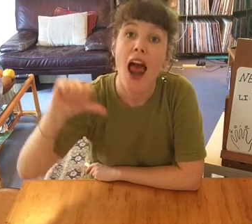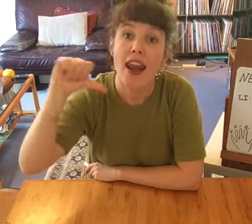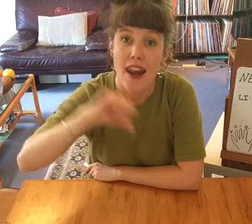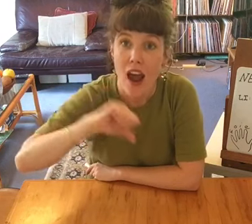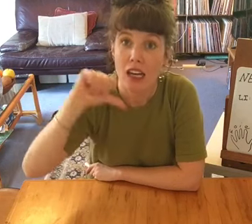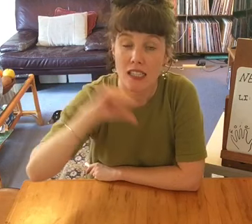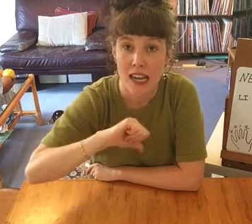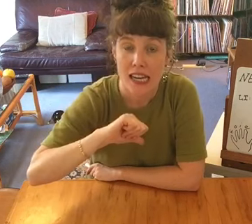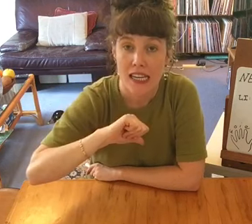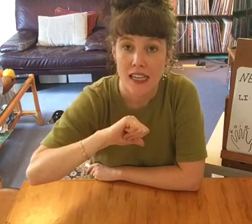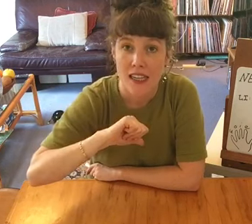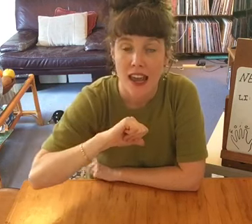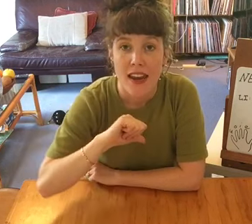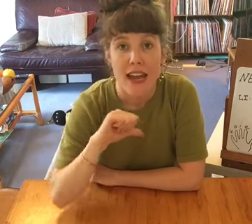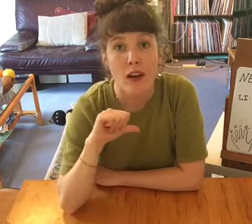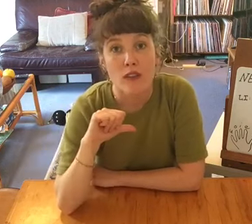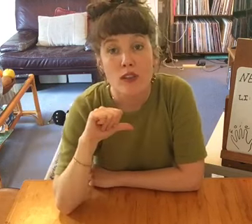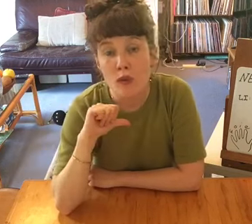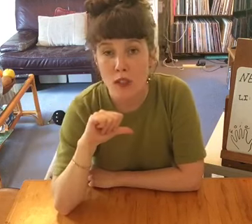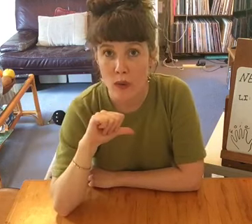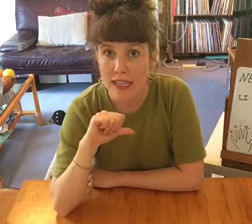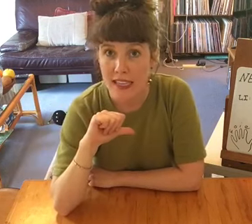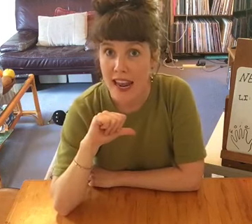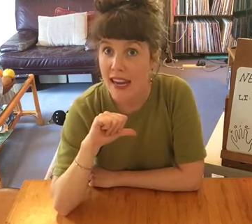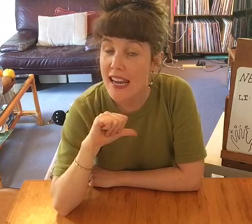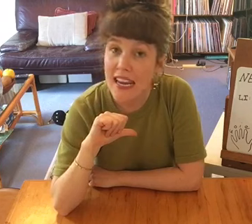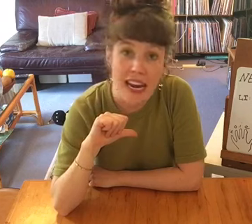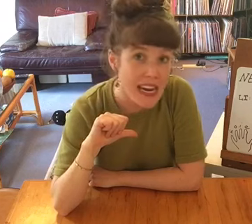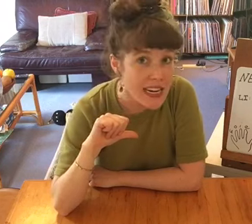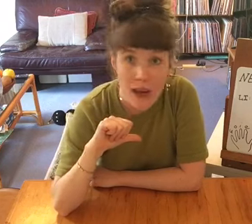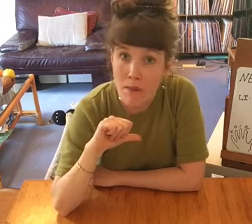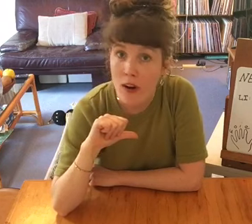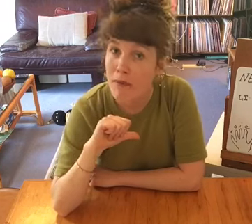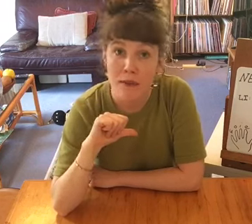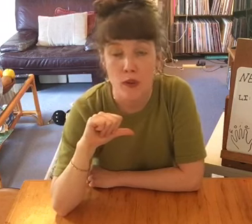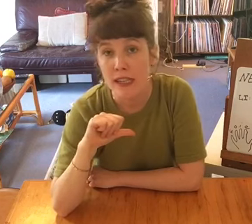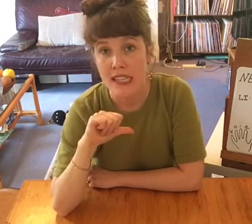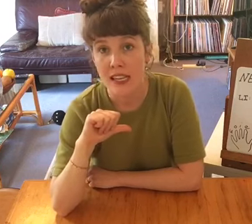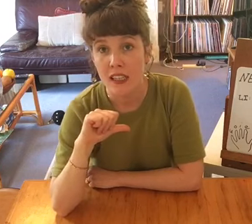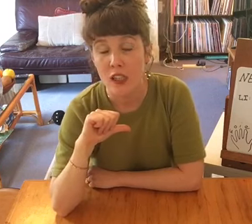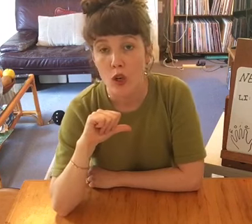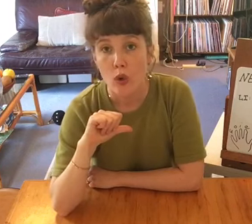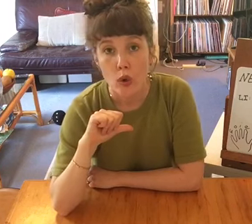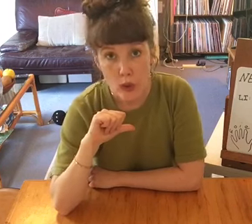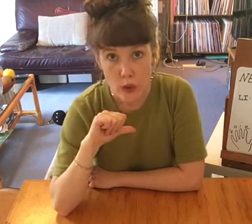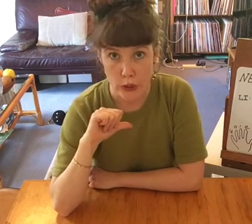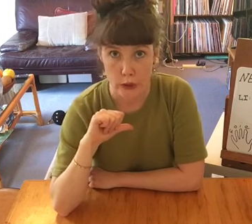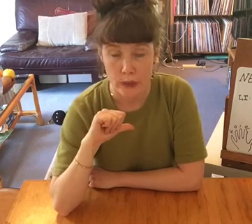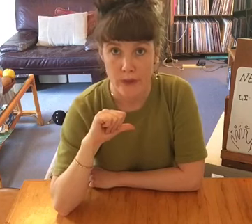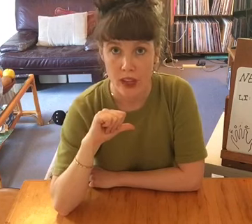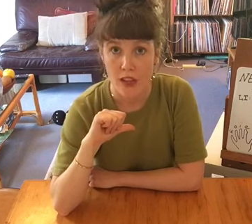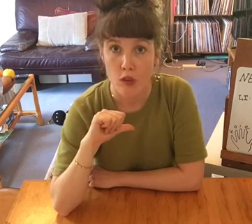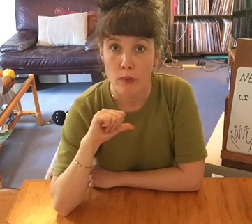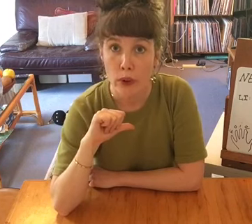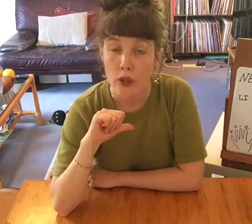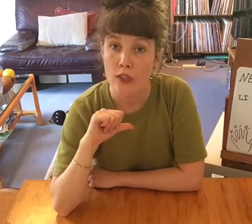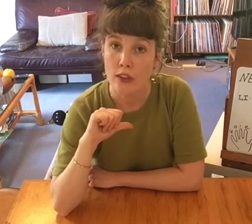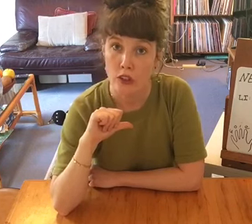Now, to do a 20 and any number above 20, all you do is you put the